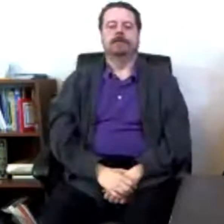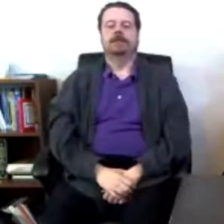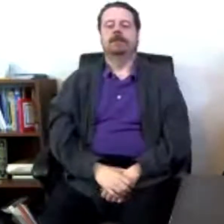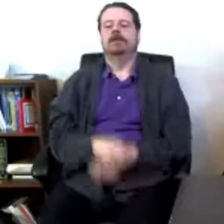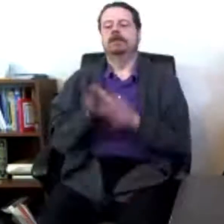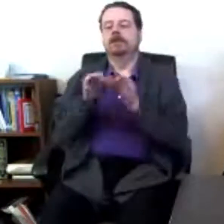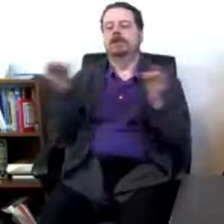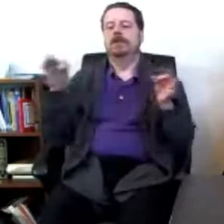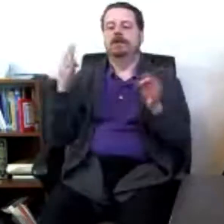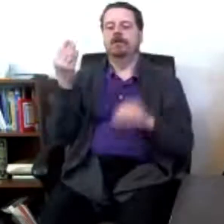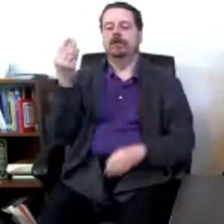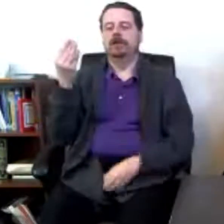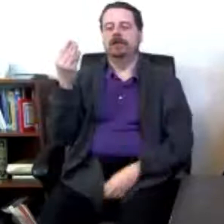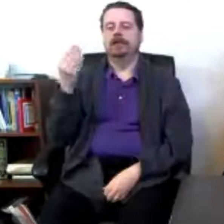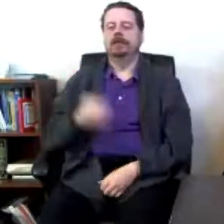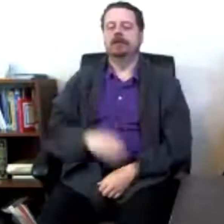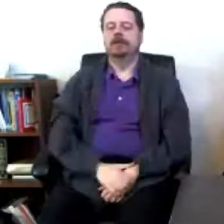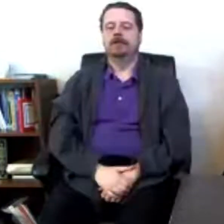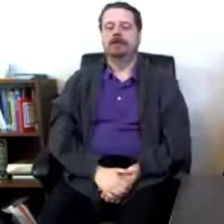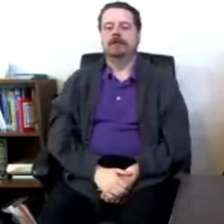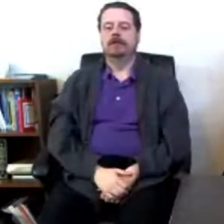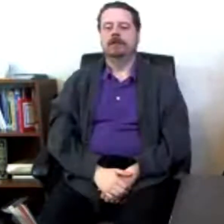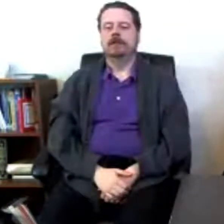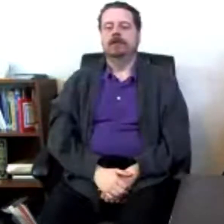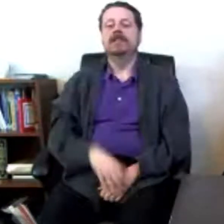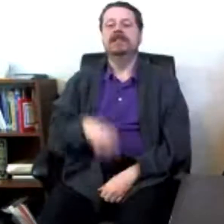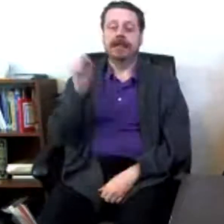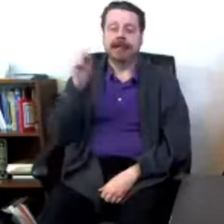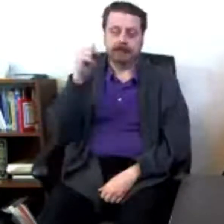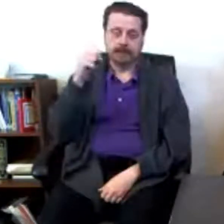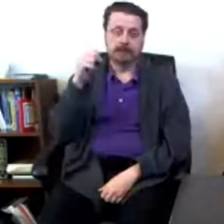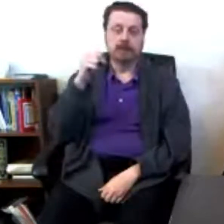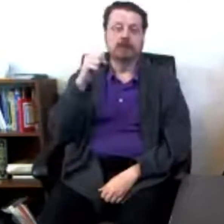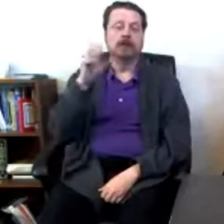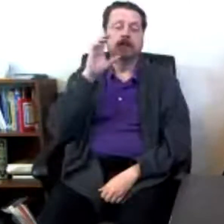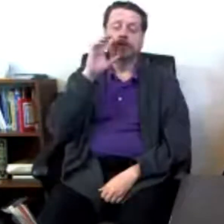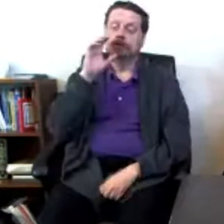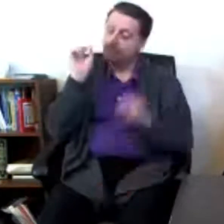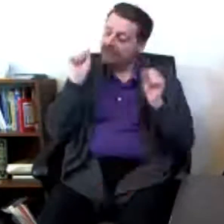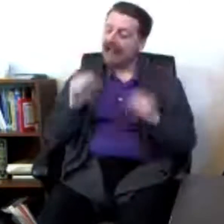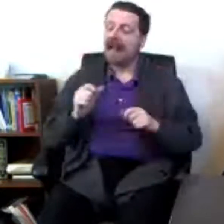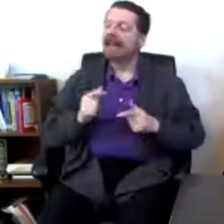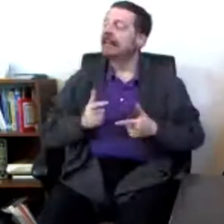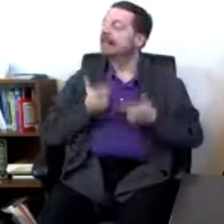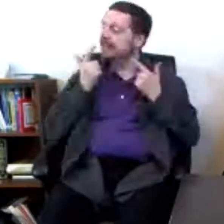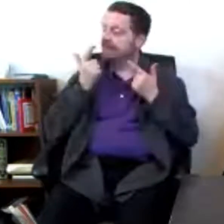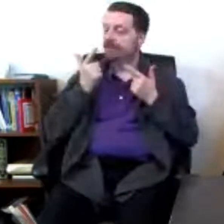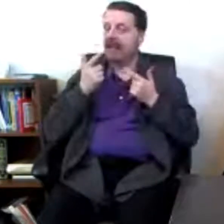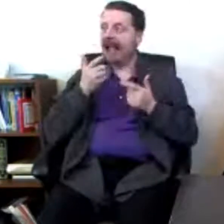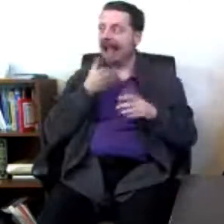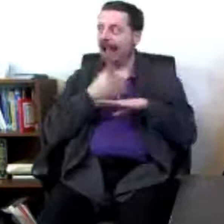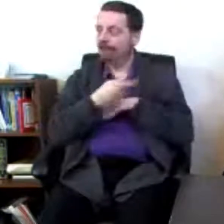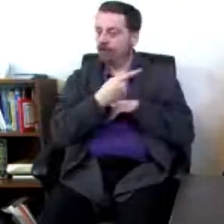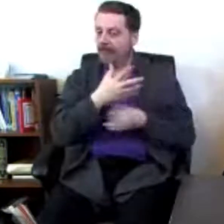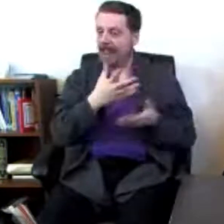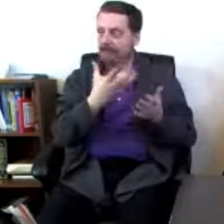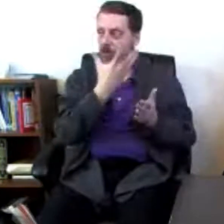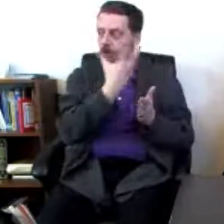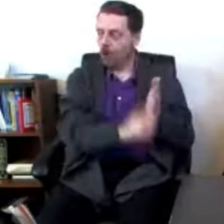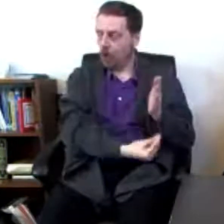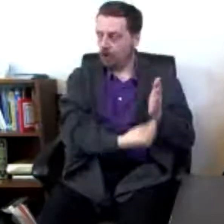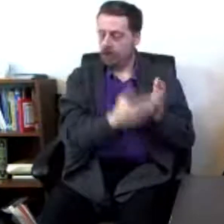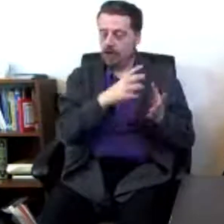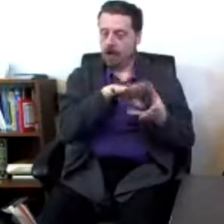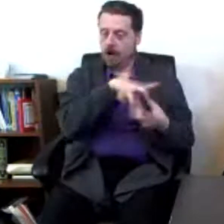And number 14, and most certainly we will let you inhabit the land after them. This